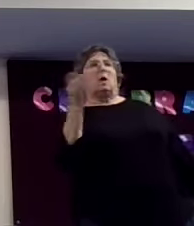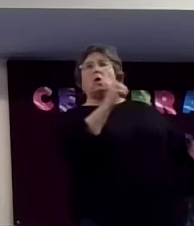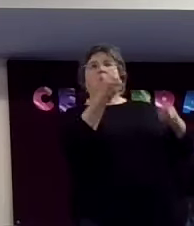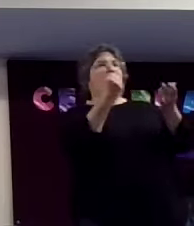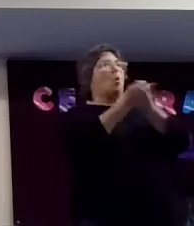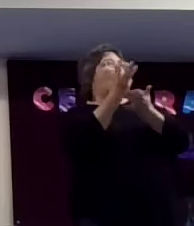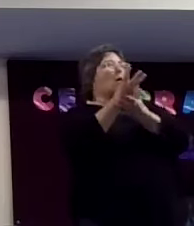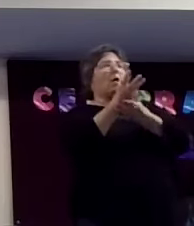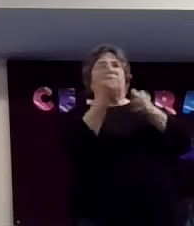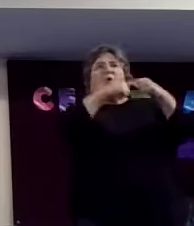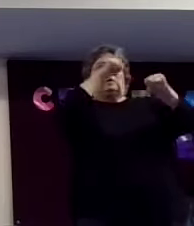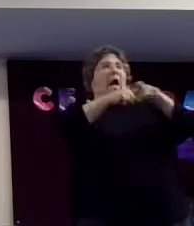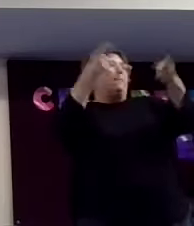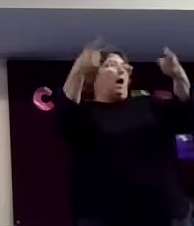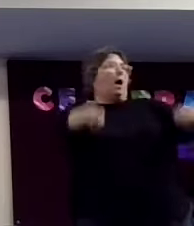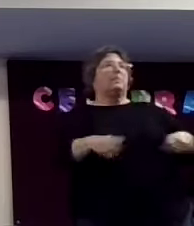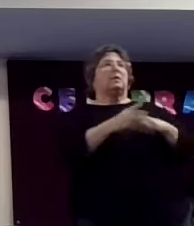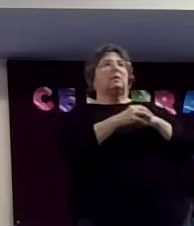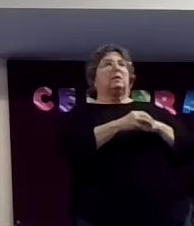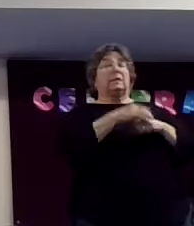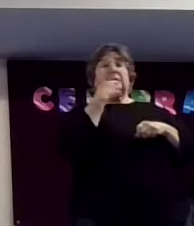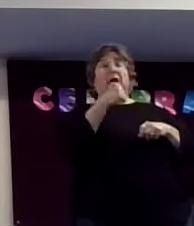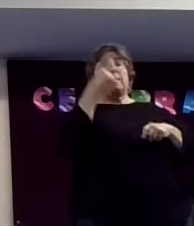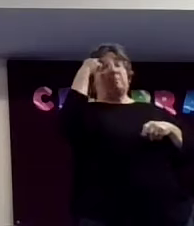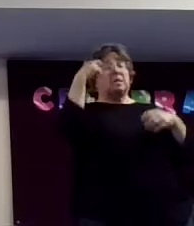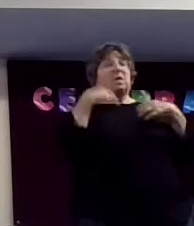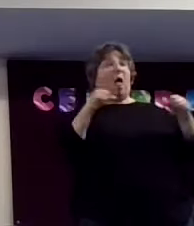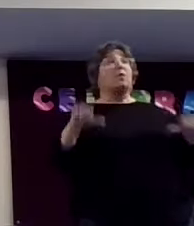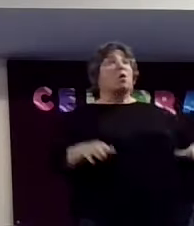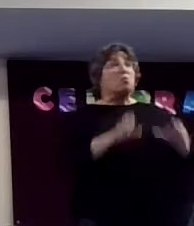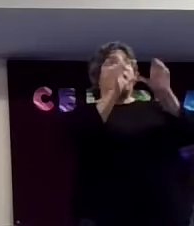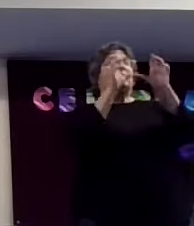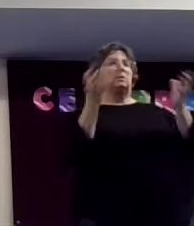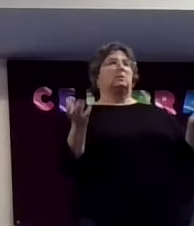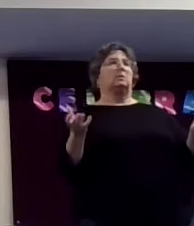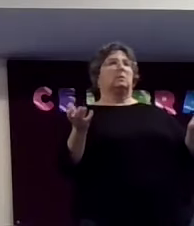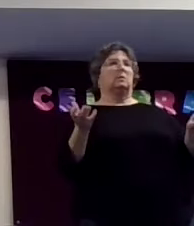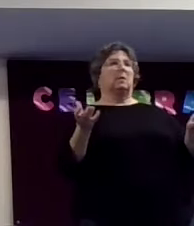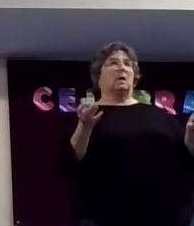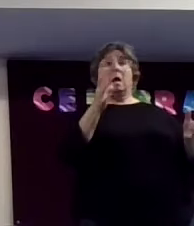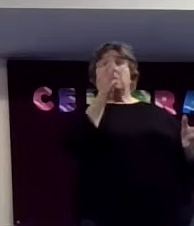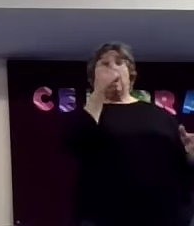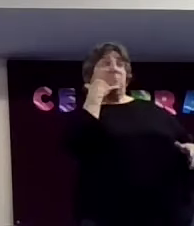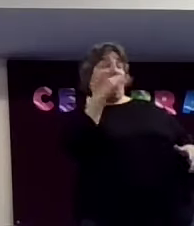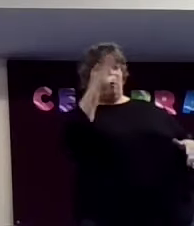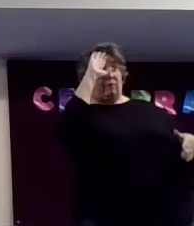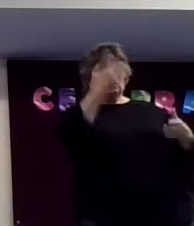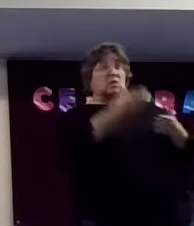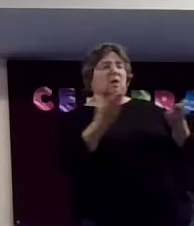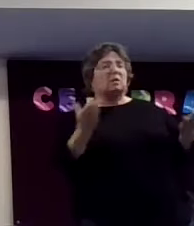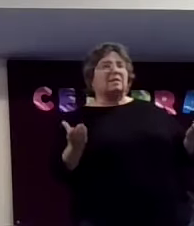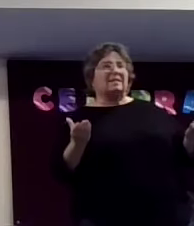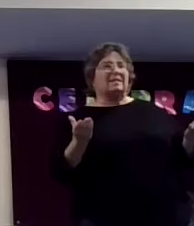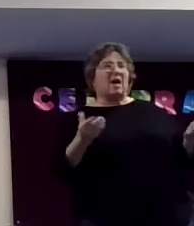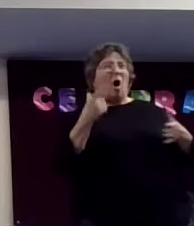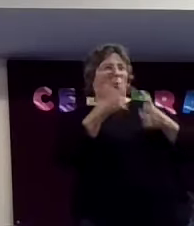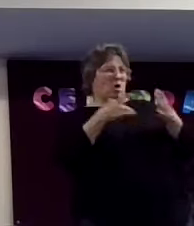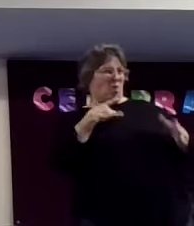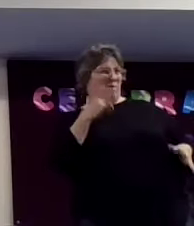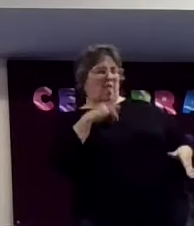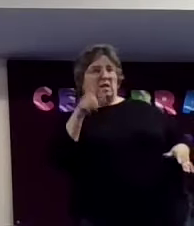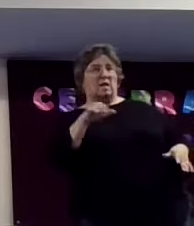no social worker. This is a first time incident, but they say it's a mental health crisis. It's a mom calling on their son. What's your